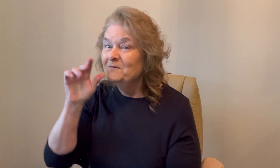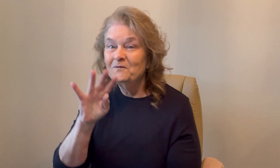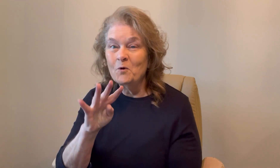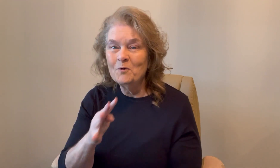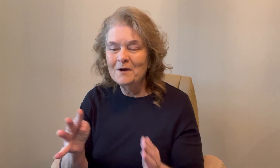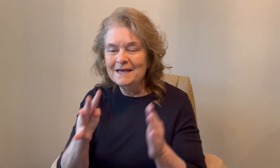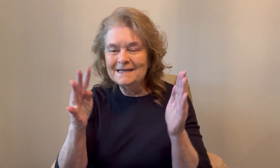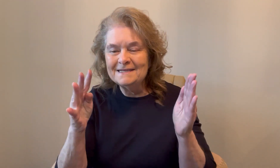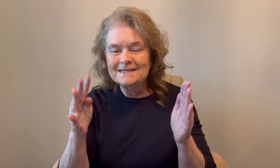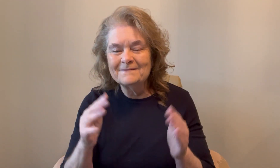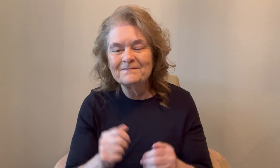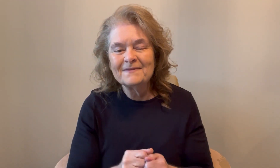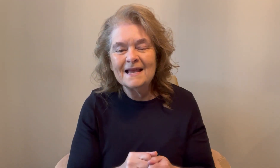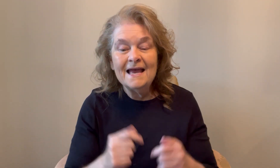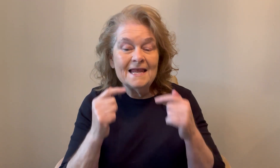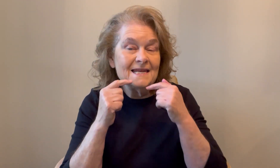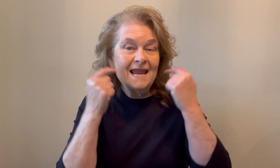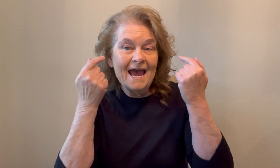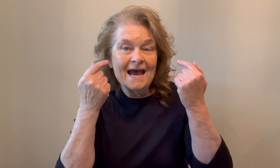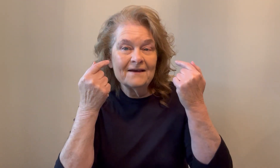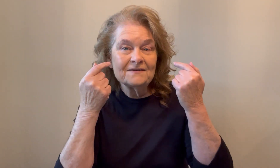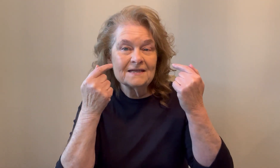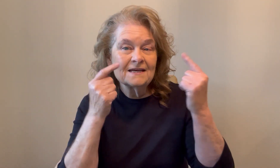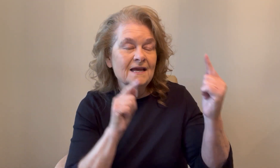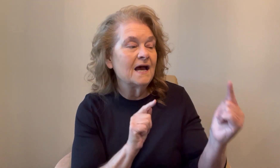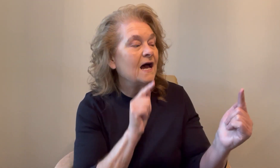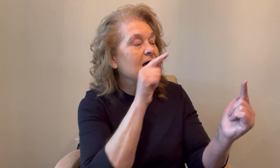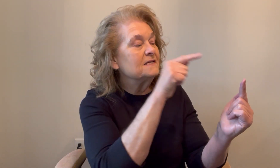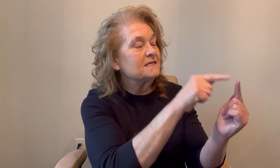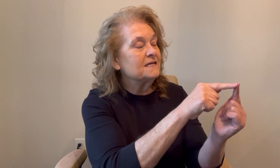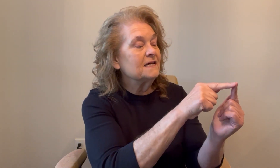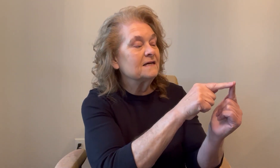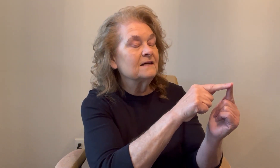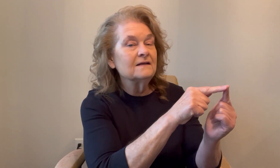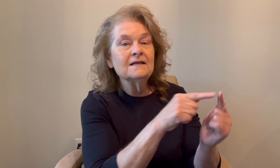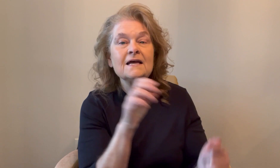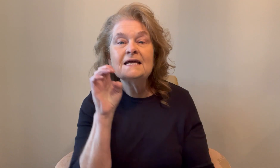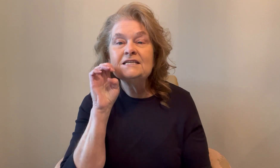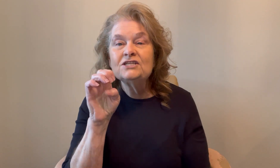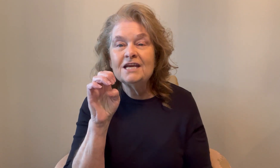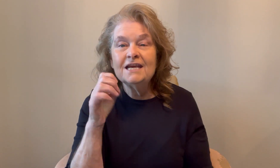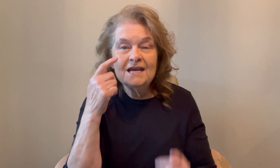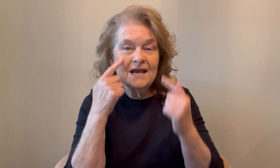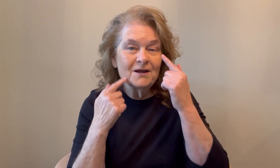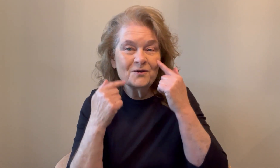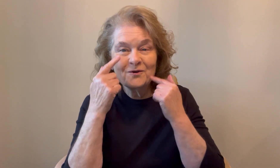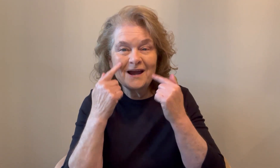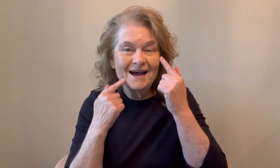4 ways, laughed until she